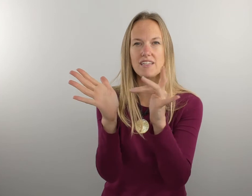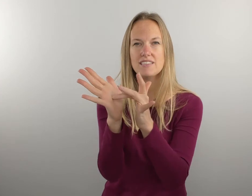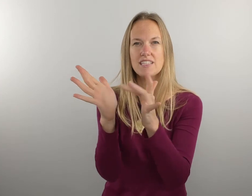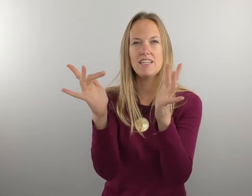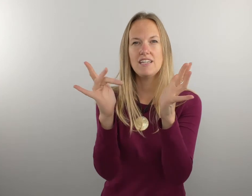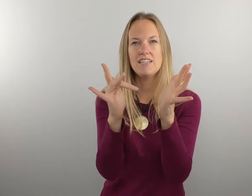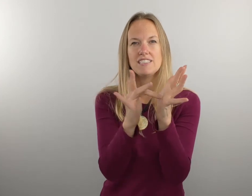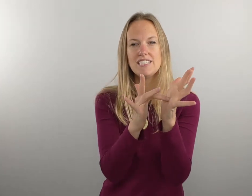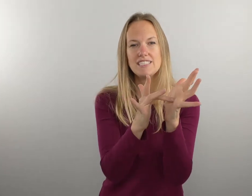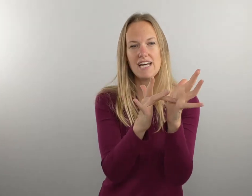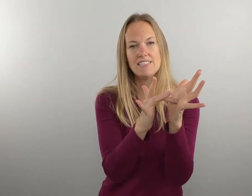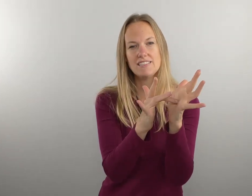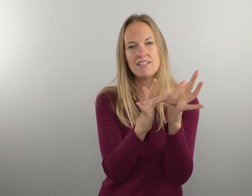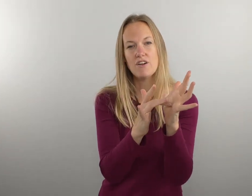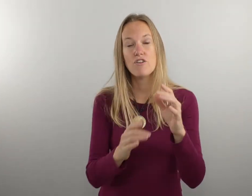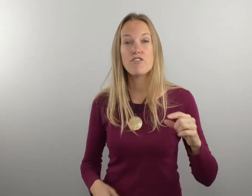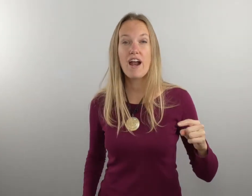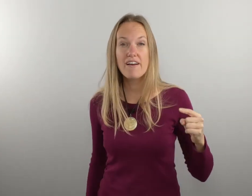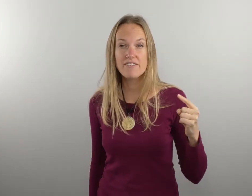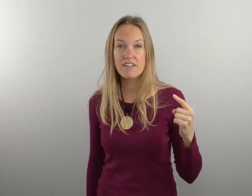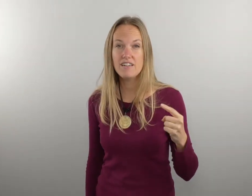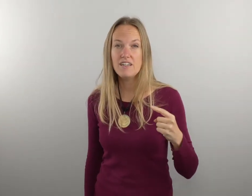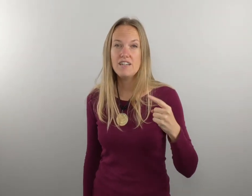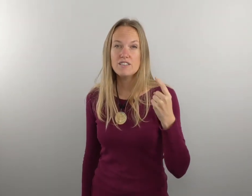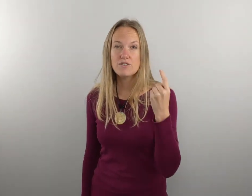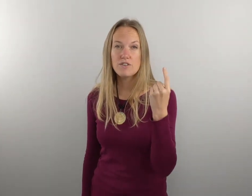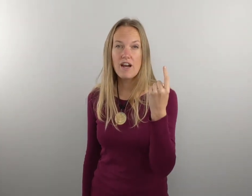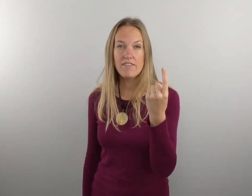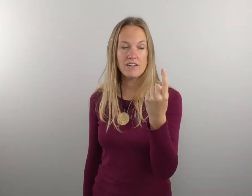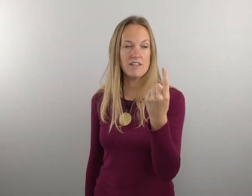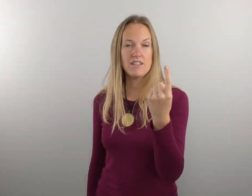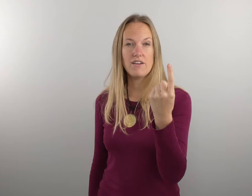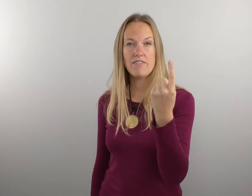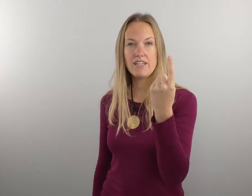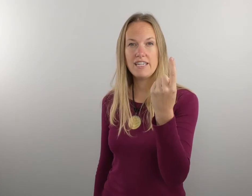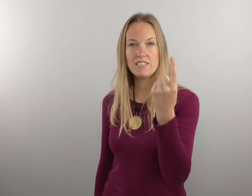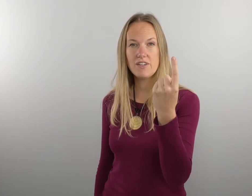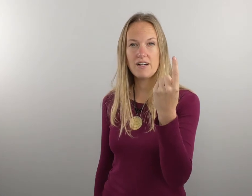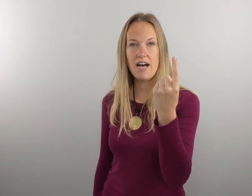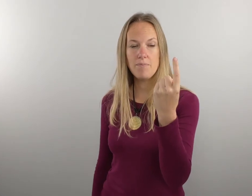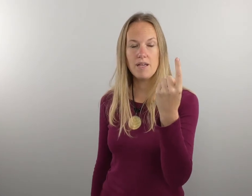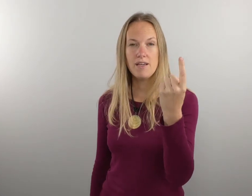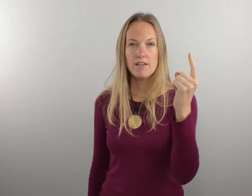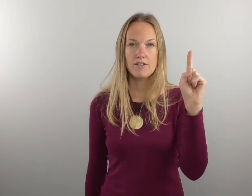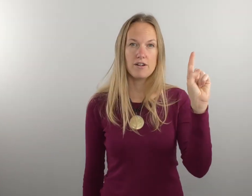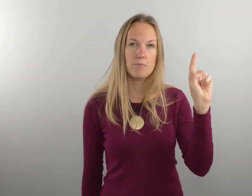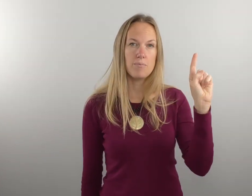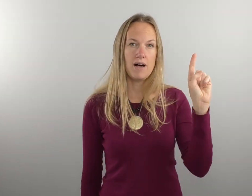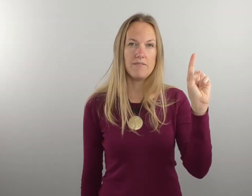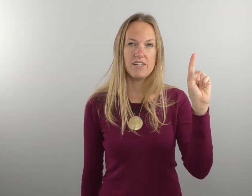fingers. Jesus, forever. So forever, you have your index finger up. Your fingers